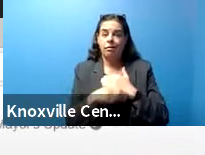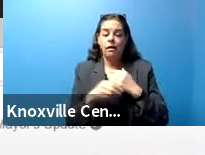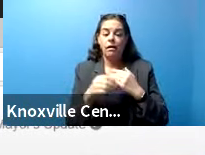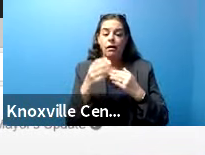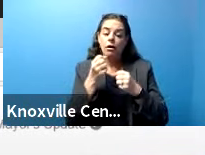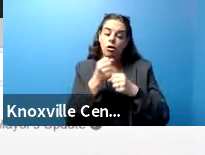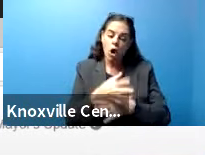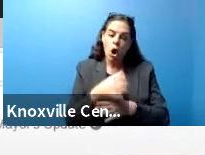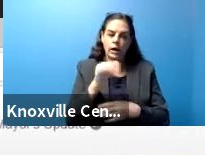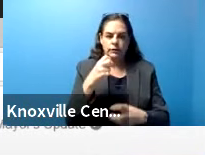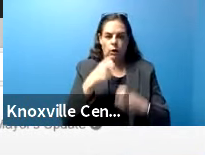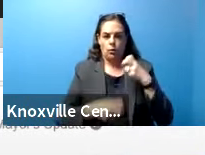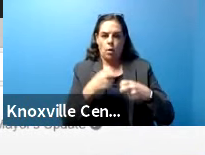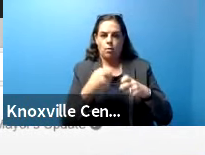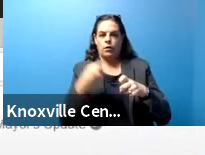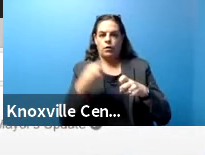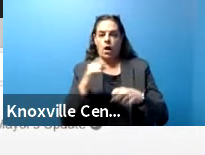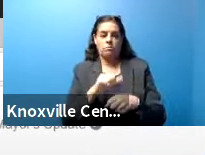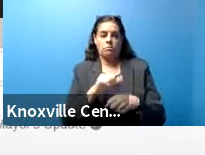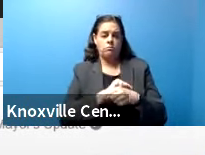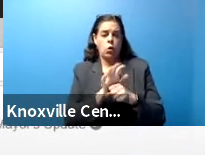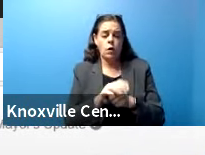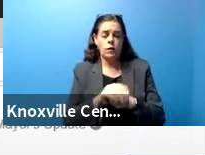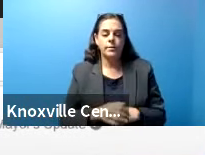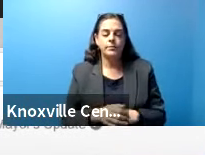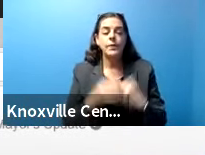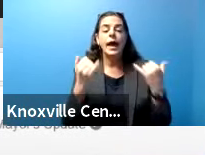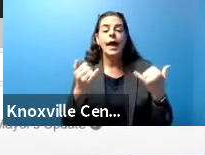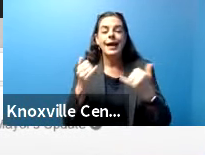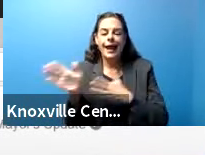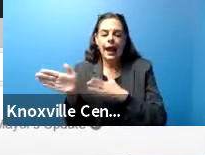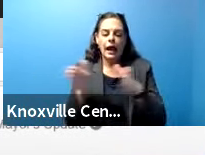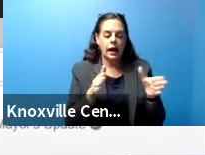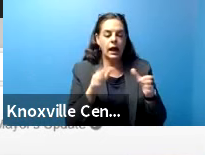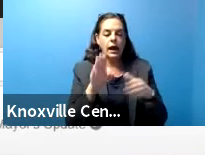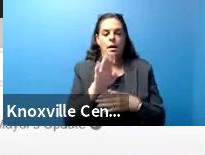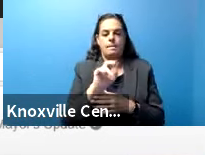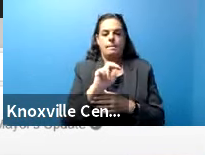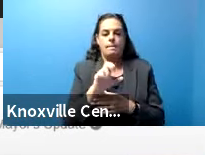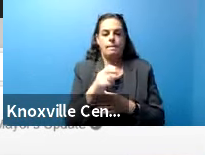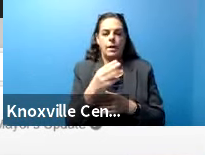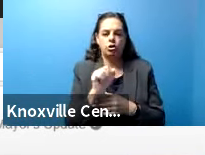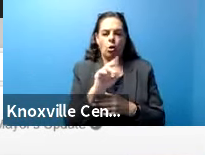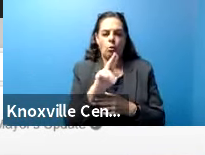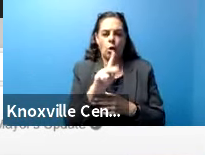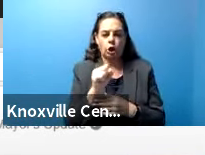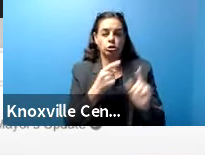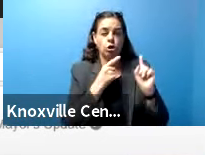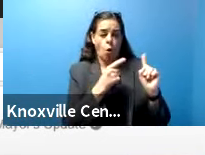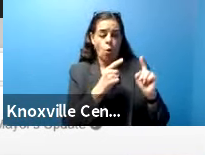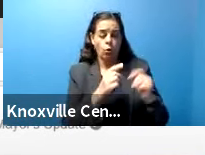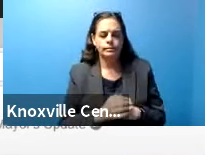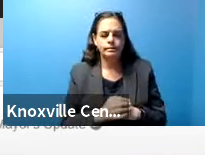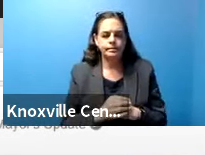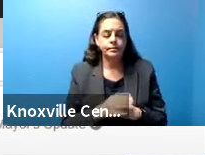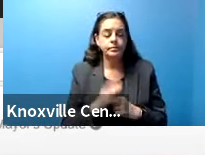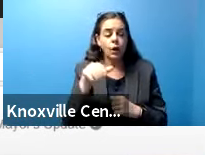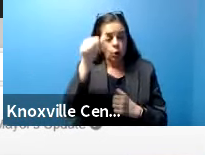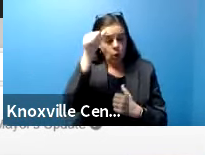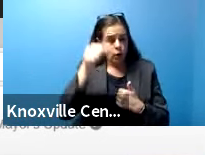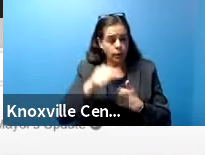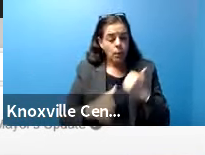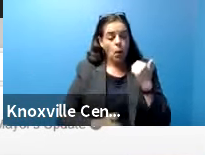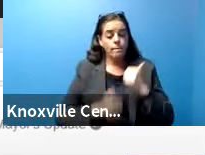from COVID-19. Now we'll transition to the benchmarks. As a reminder, for the majority